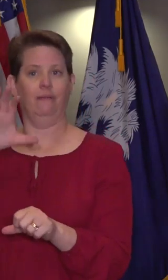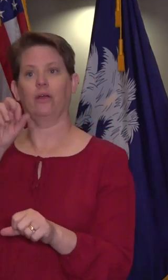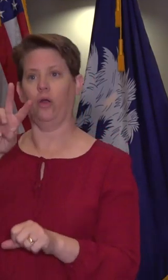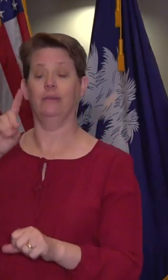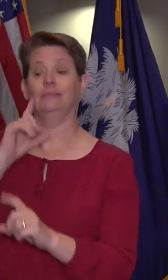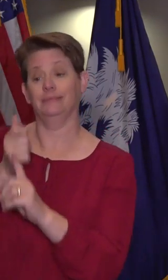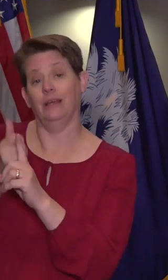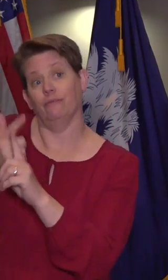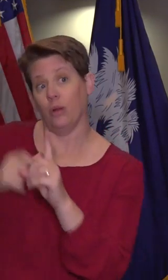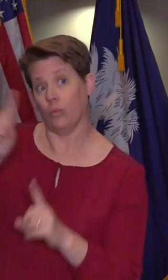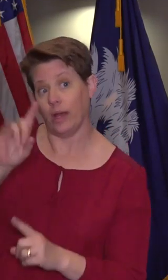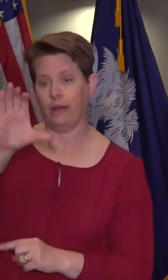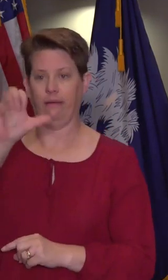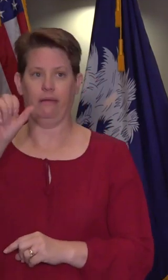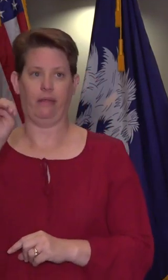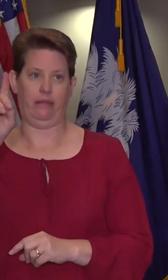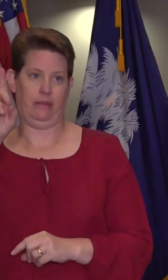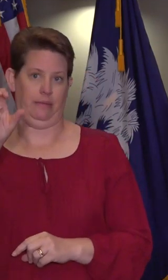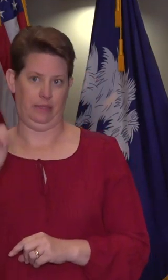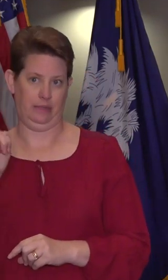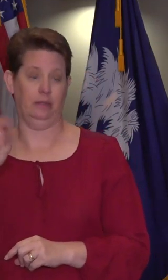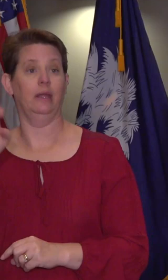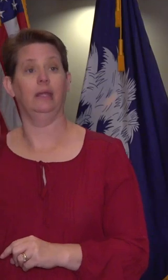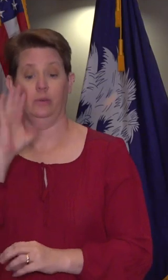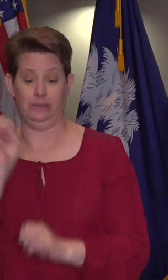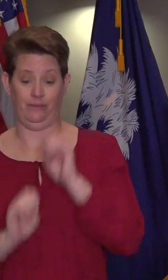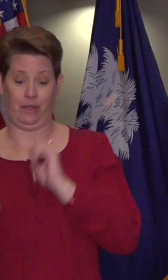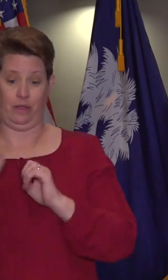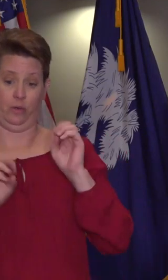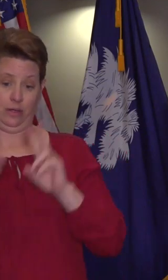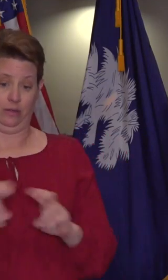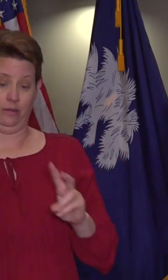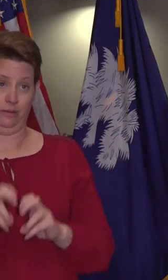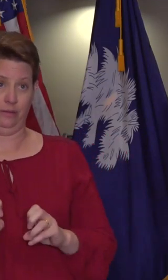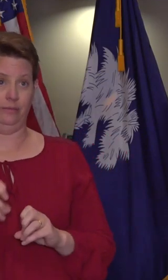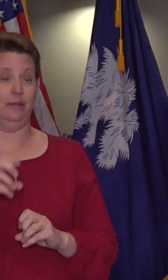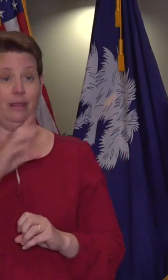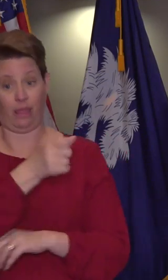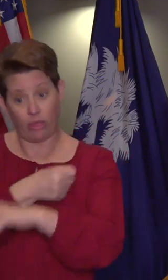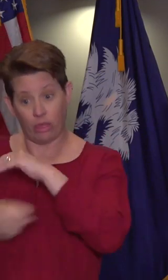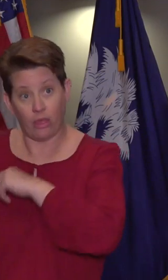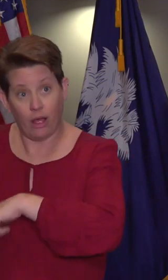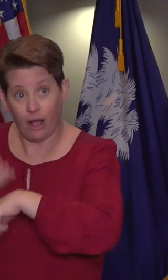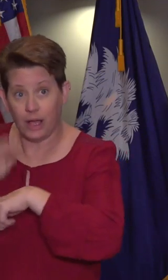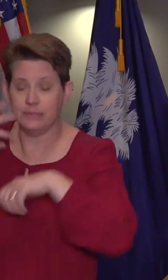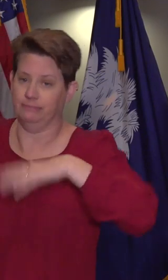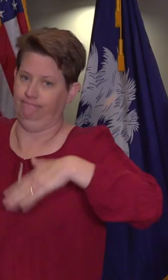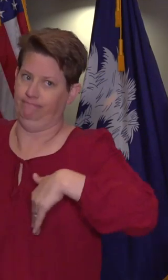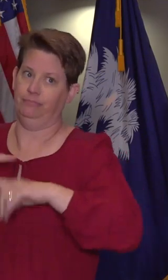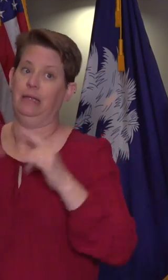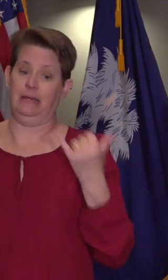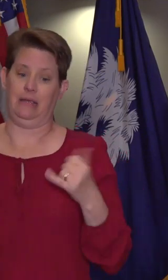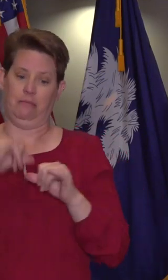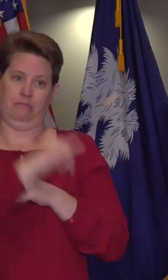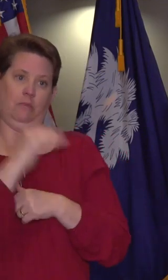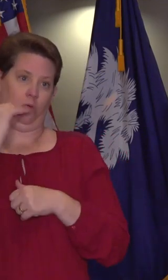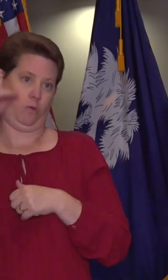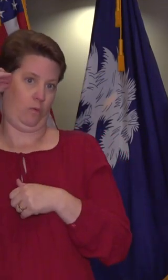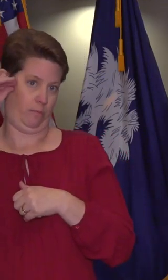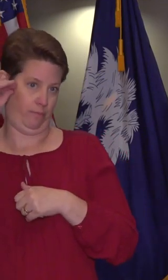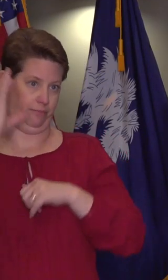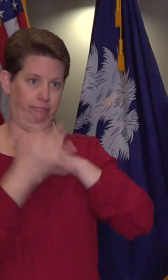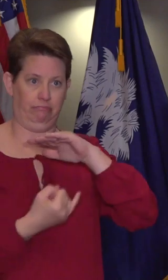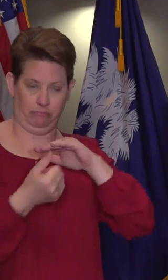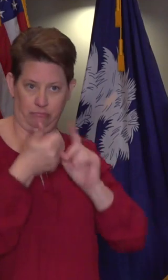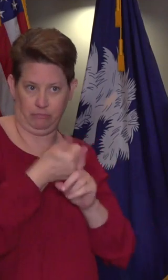Camden. He was evaluated at a healthcare facility. He is not hospitalized and is currently isolated at home.